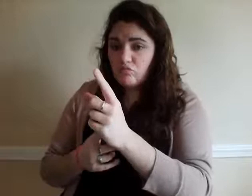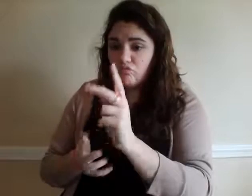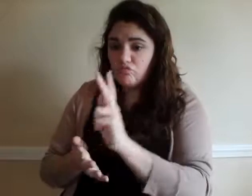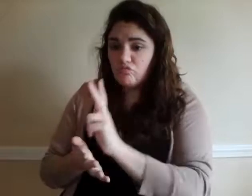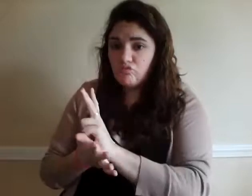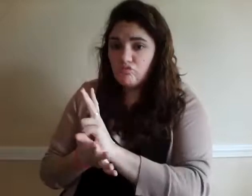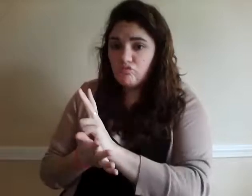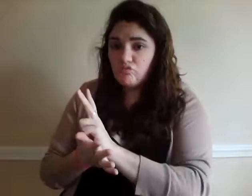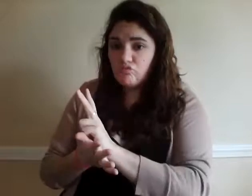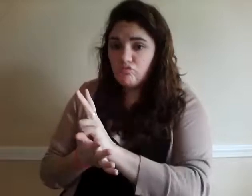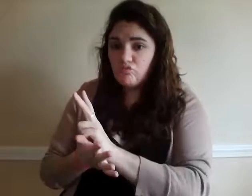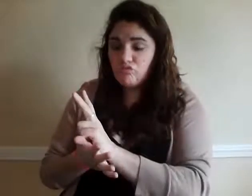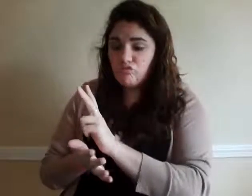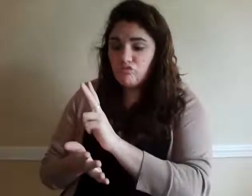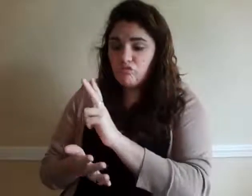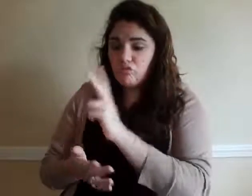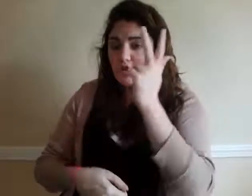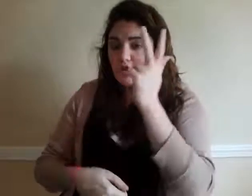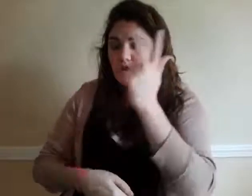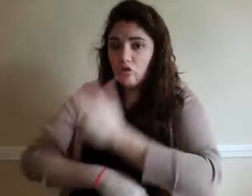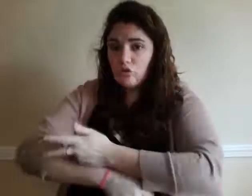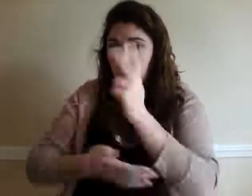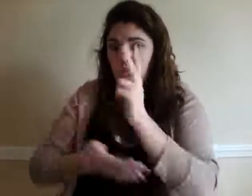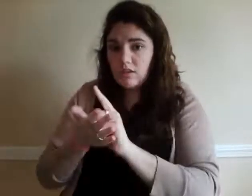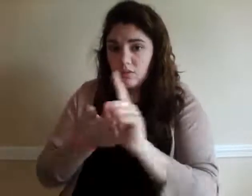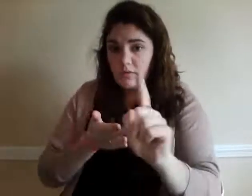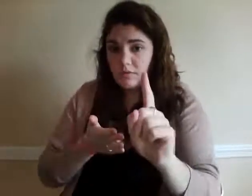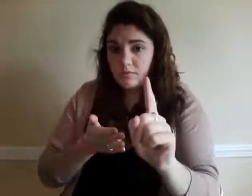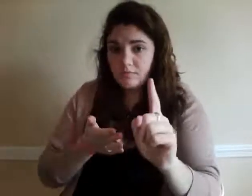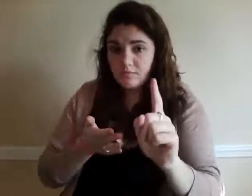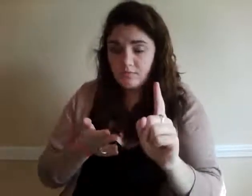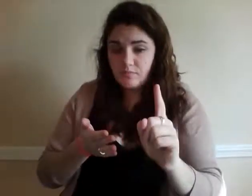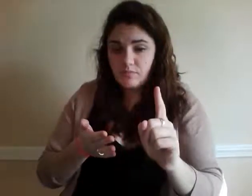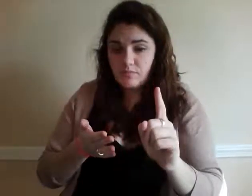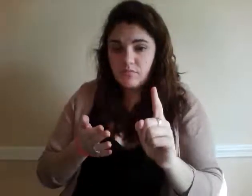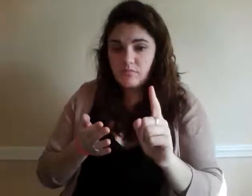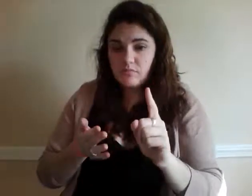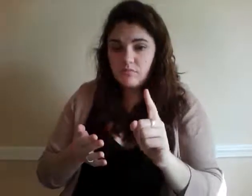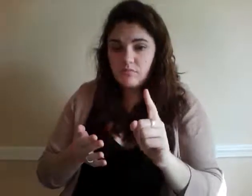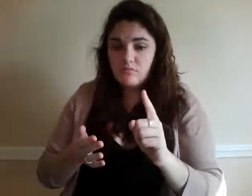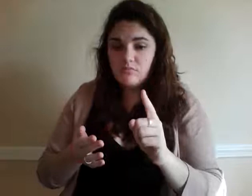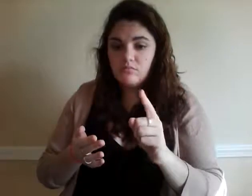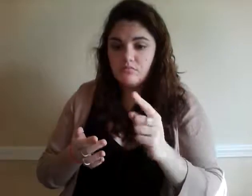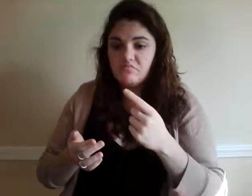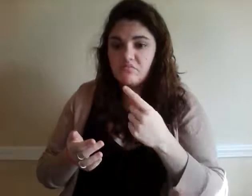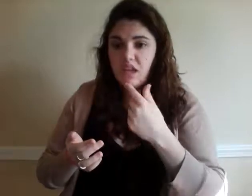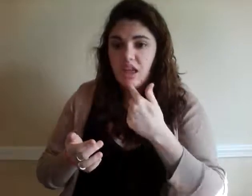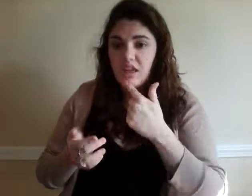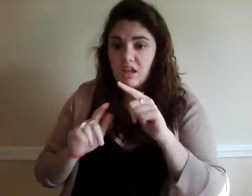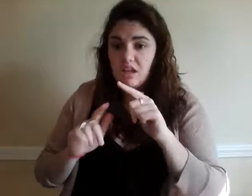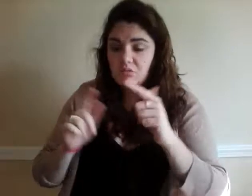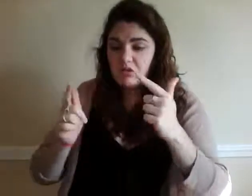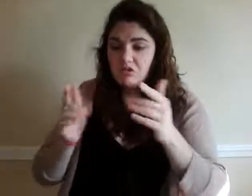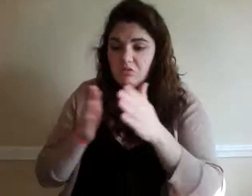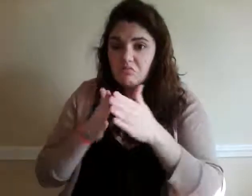an important stepping stone for him to close his language gap. And I also have another letter here from